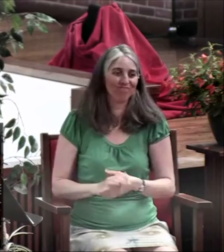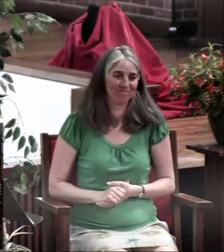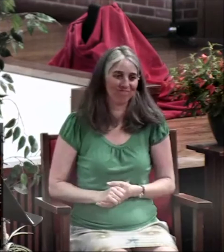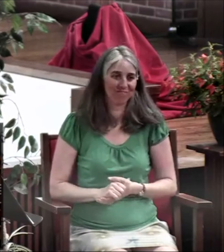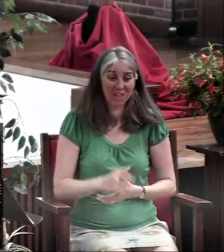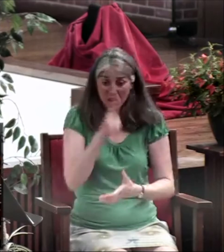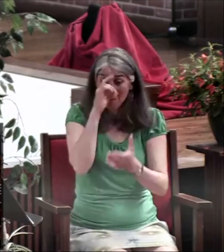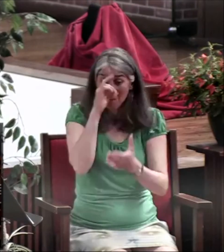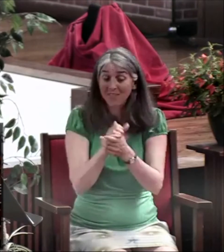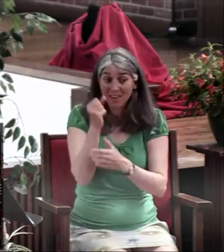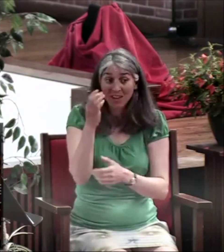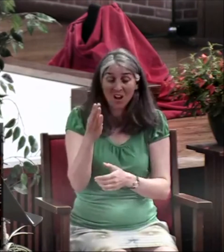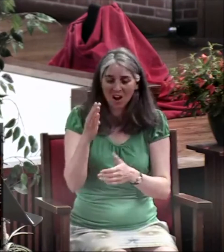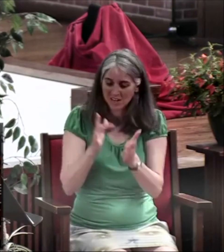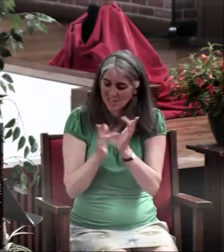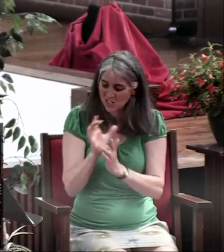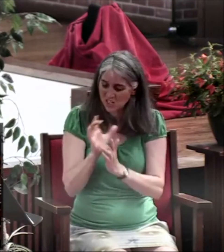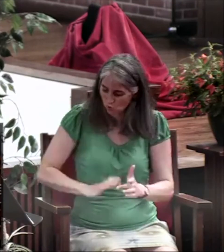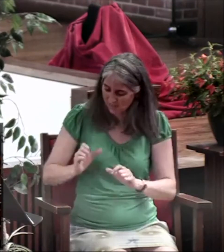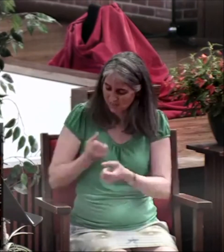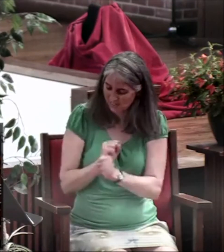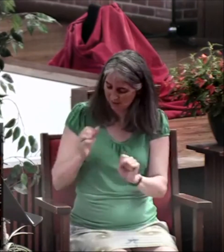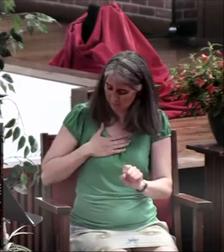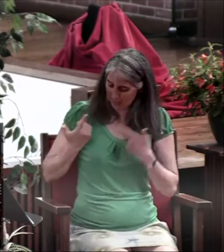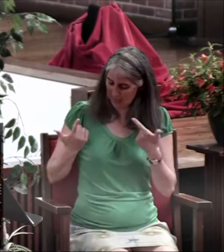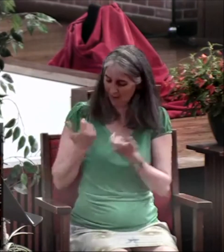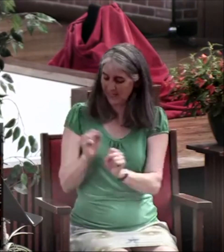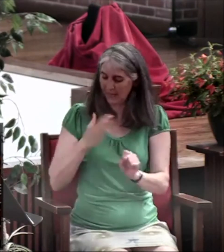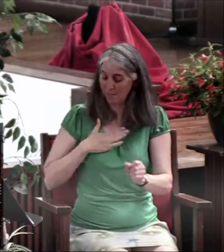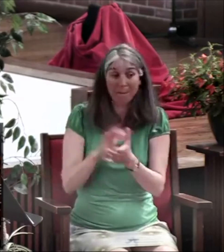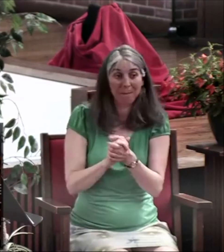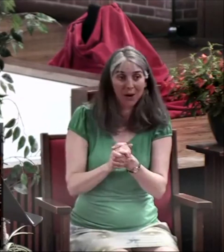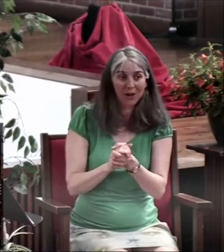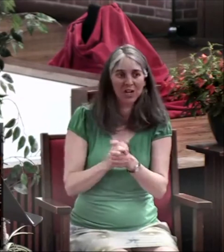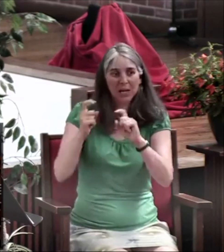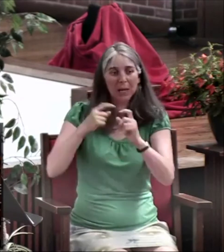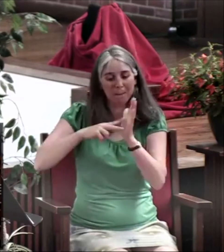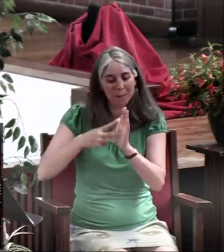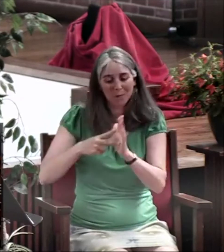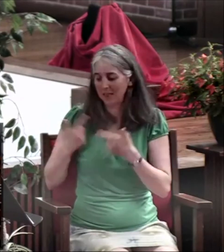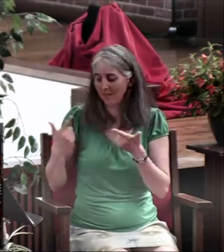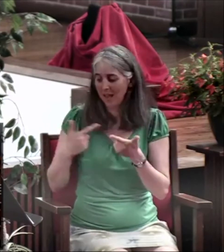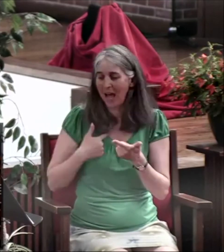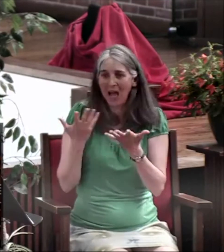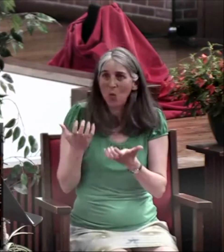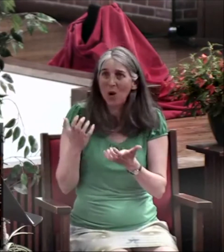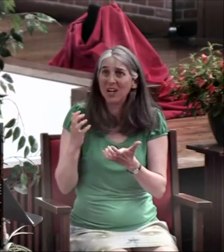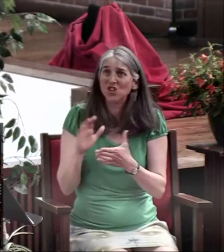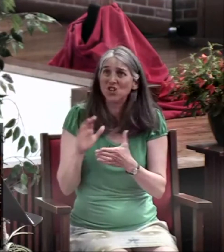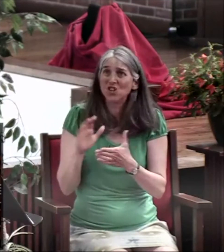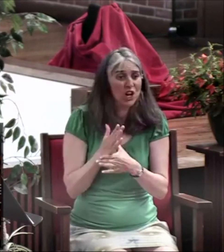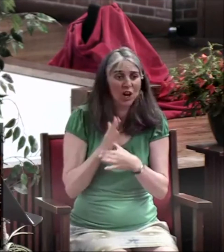Believing in God, believing in Jesus Christ saved my life, saved my marriage, gave me a purpose to live. And he says, I can't help but want to share the wonder of Jesus